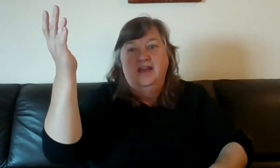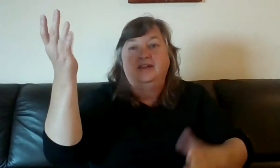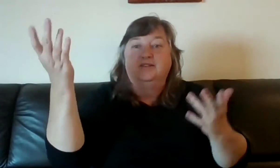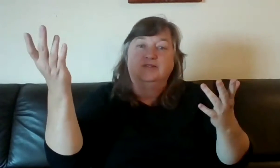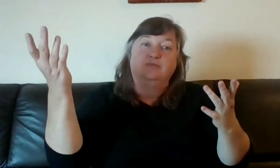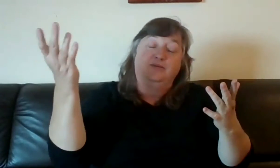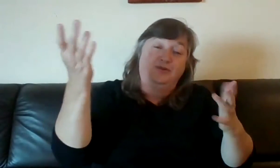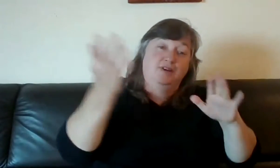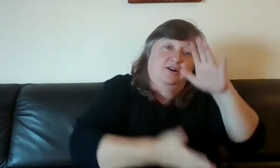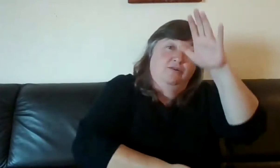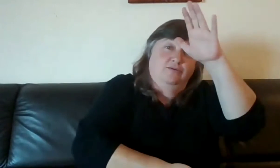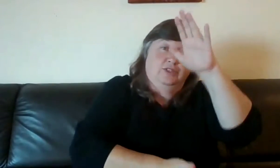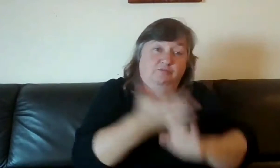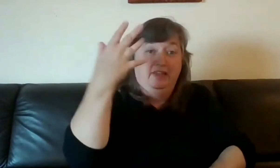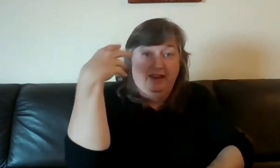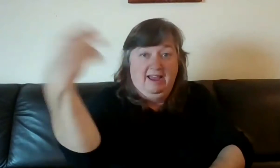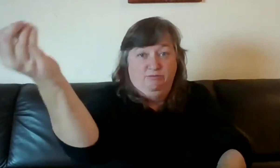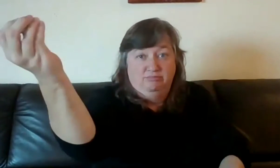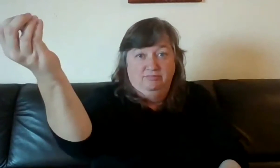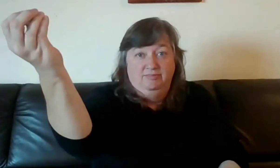And so sometimes you can go split out.